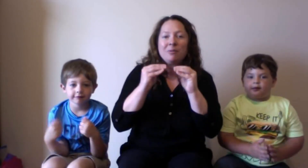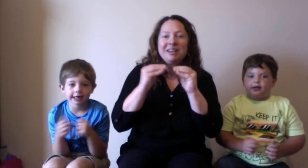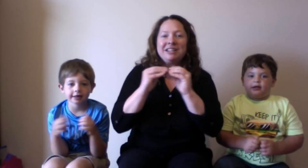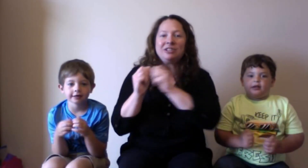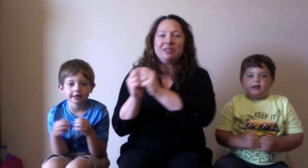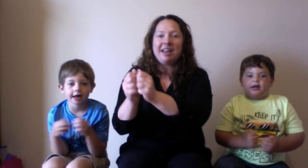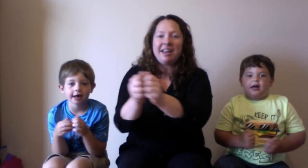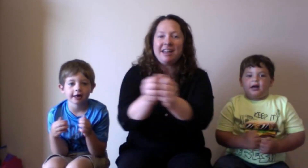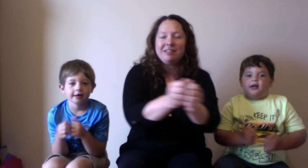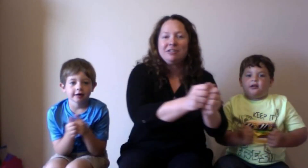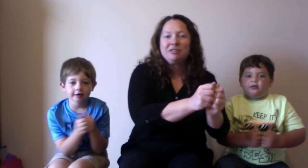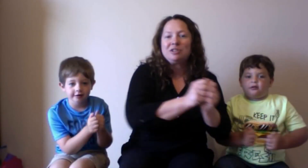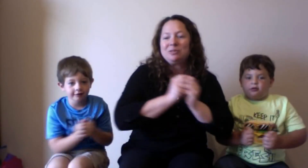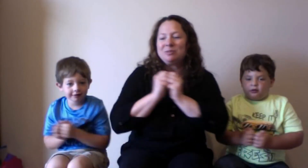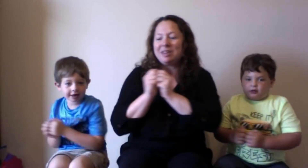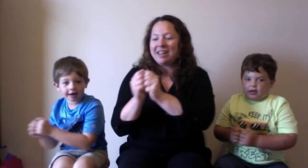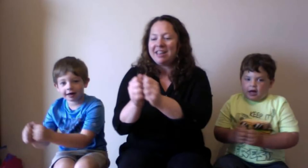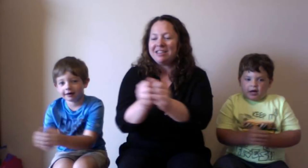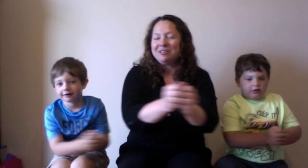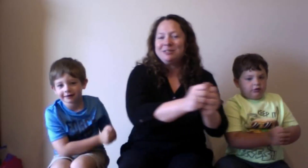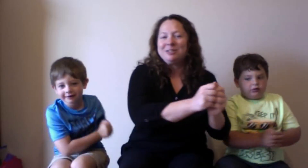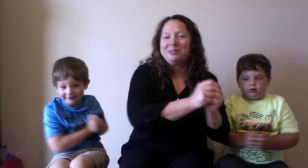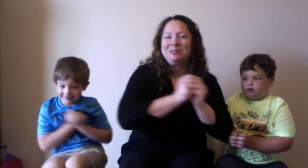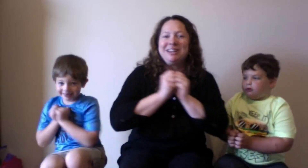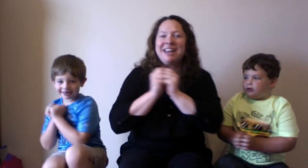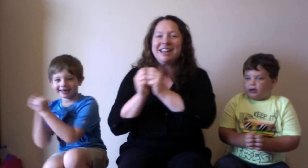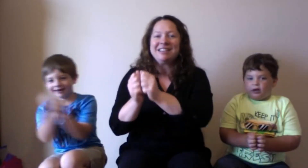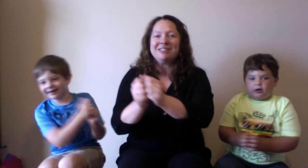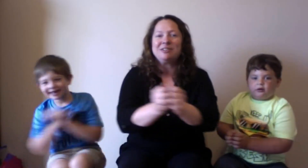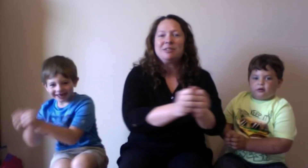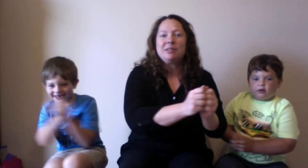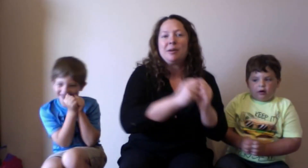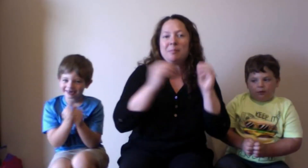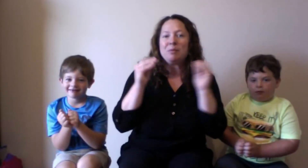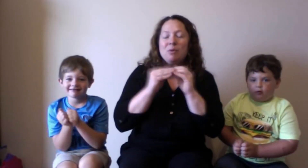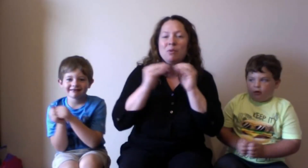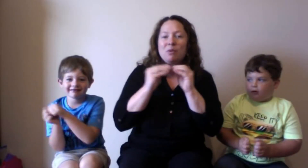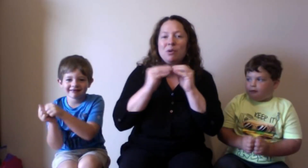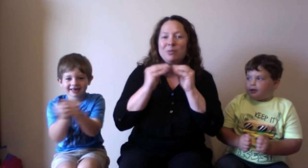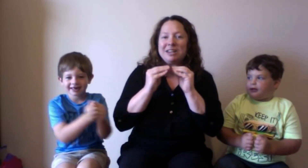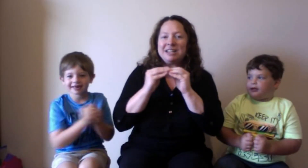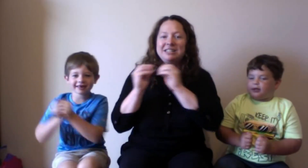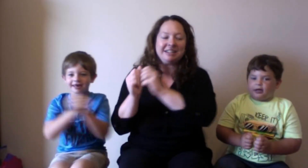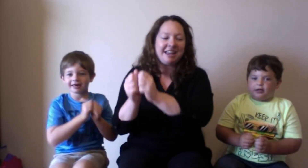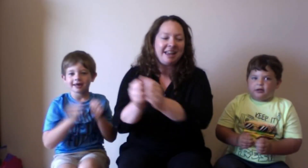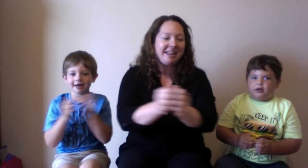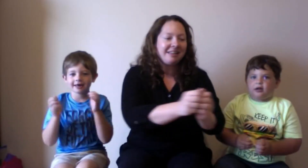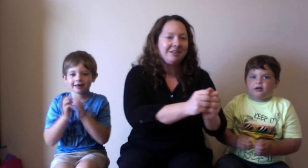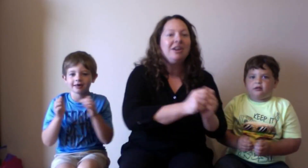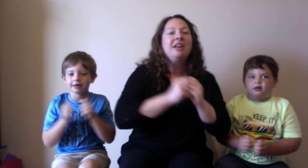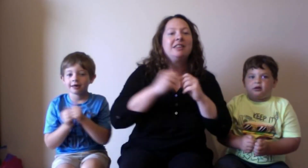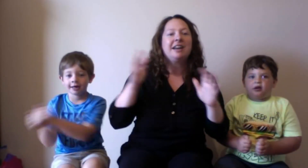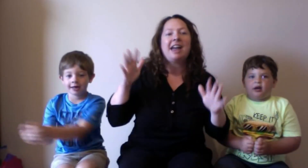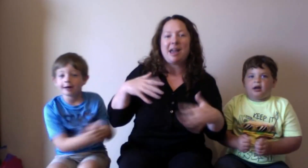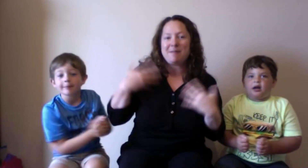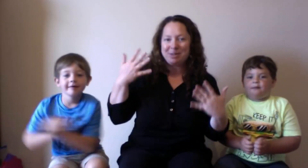get together, together, together. The more we get together, the happier